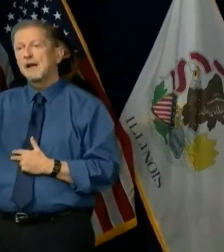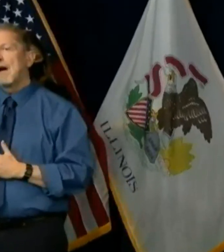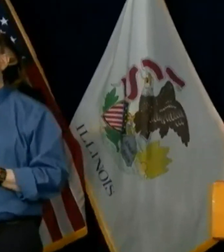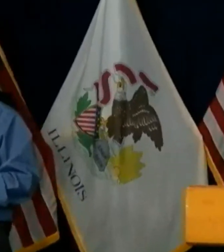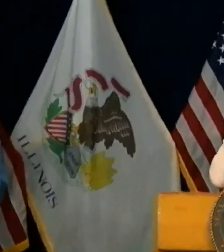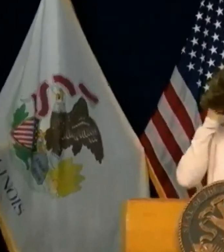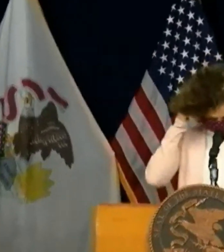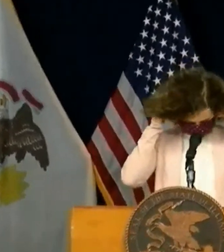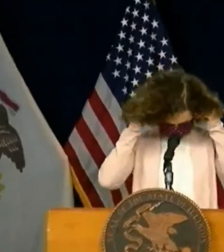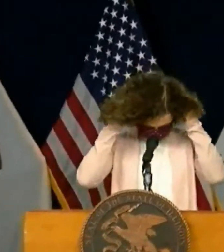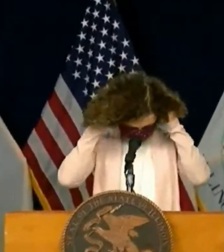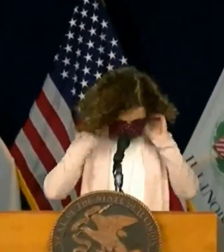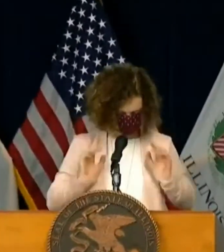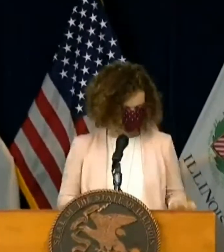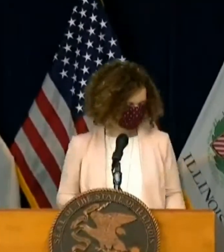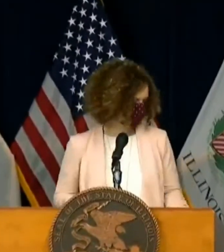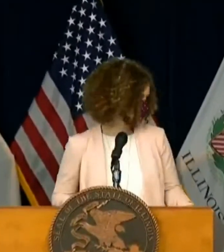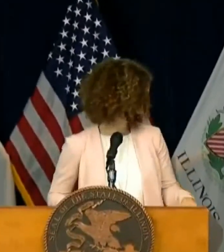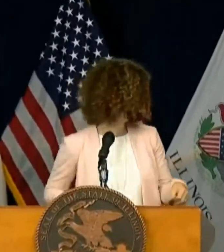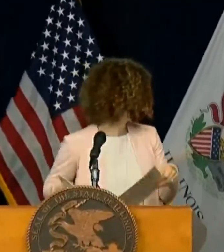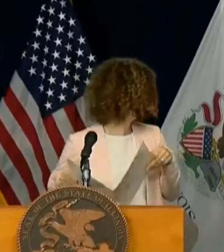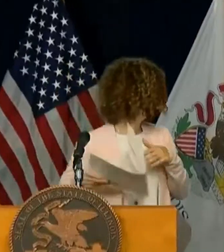Thank you.